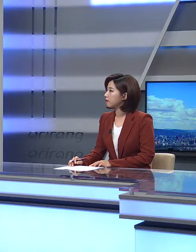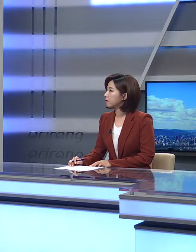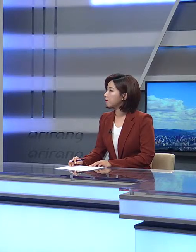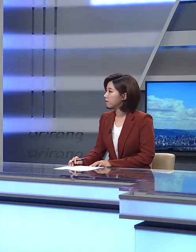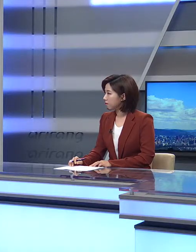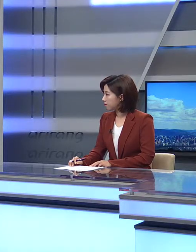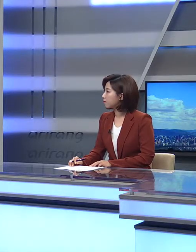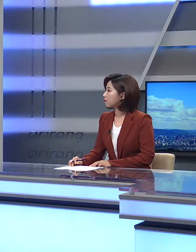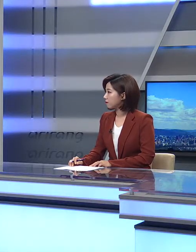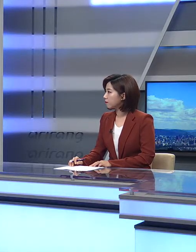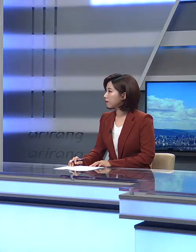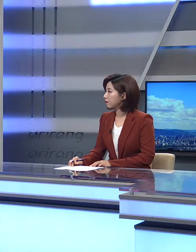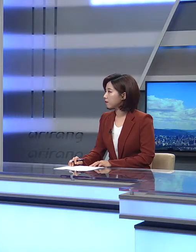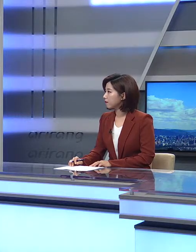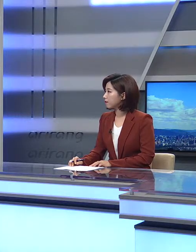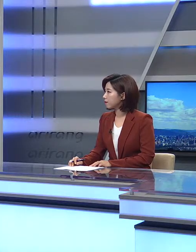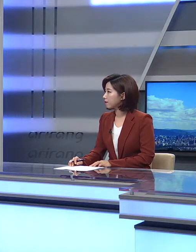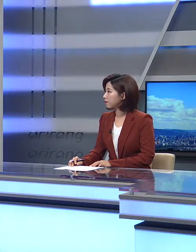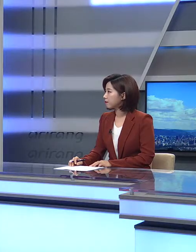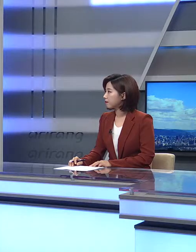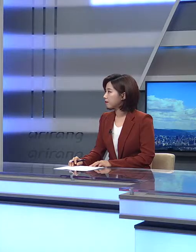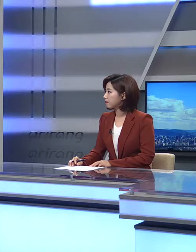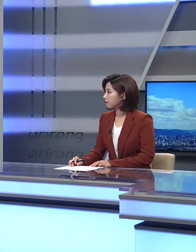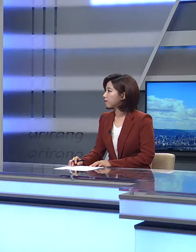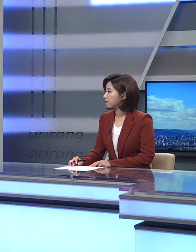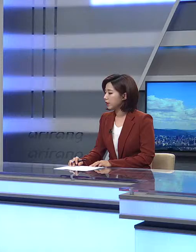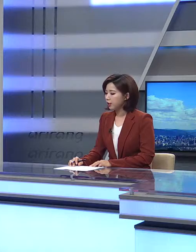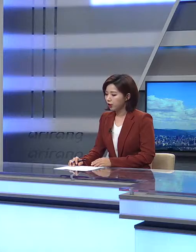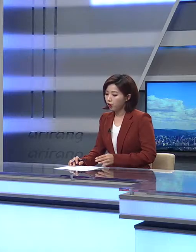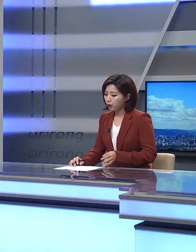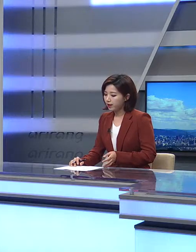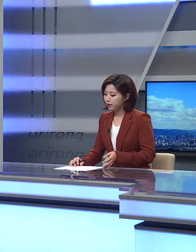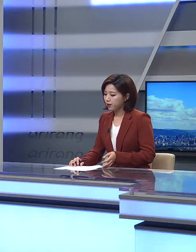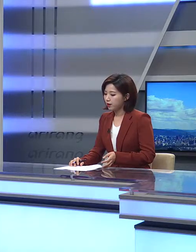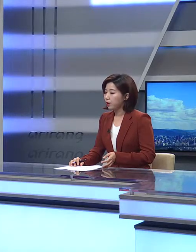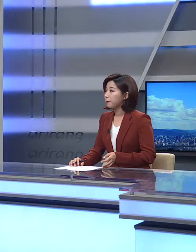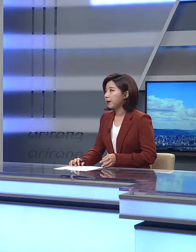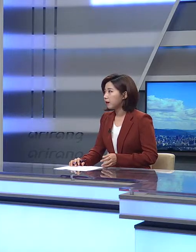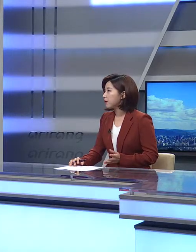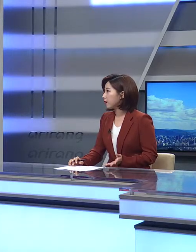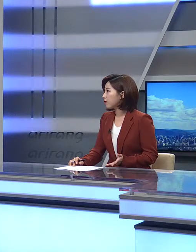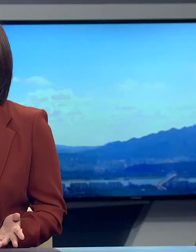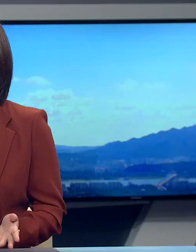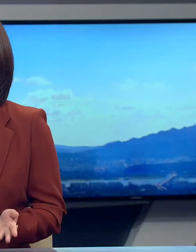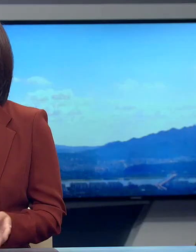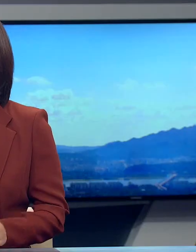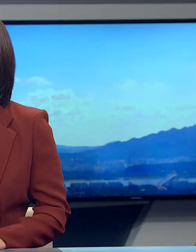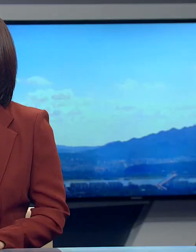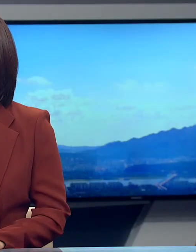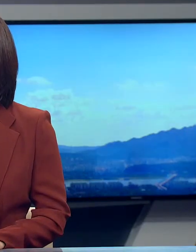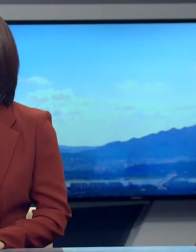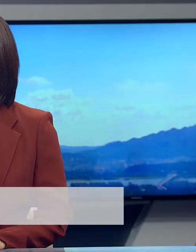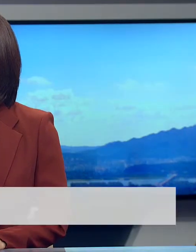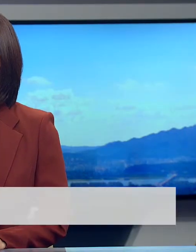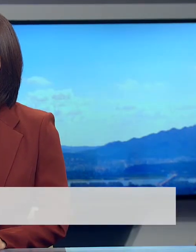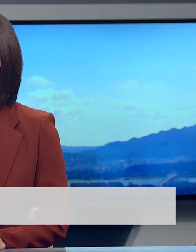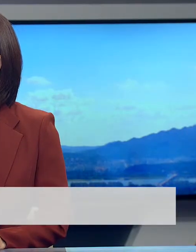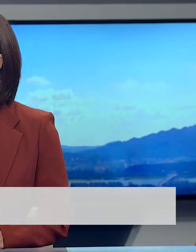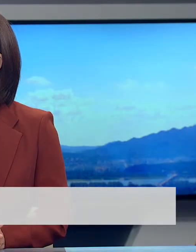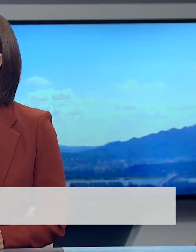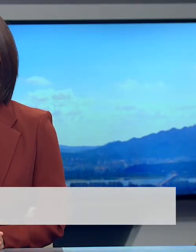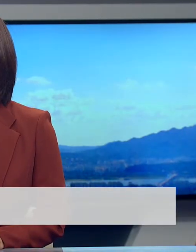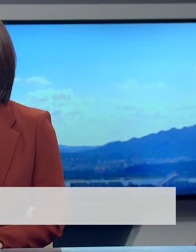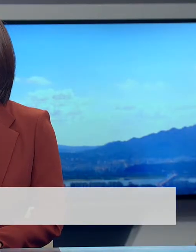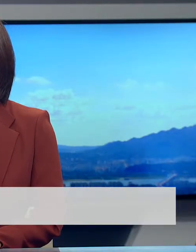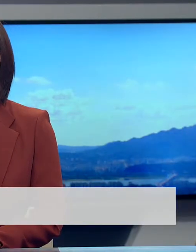our participation in the social distancing guidelines. Tell us more, Jung-min. You're right, Sunny. So it appears the government's enhanced social distancing measures